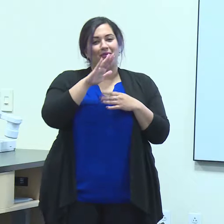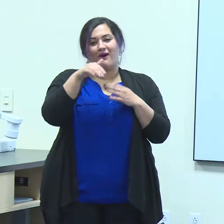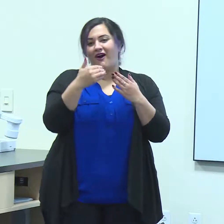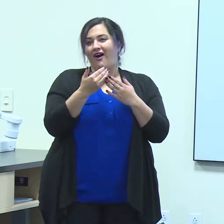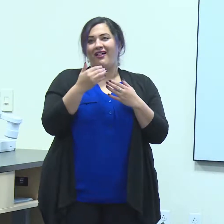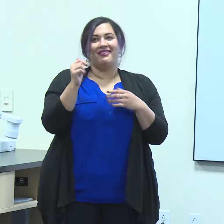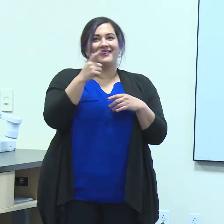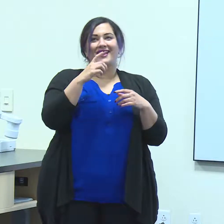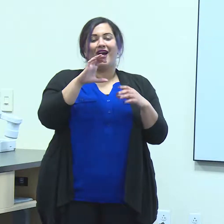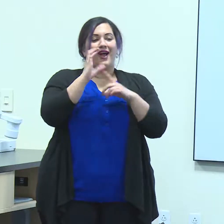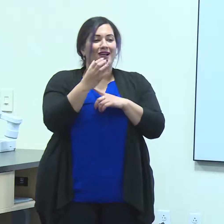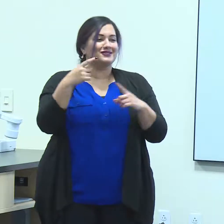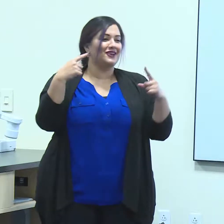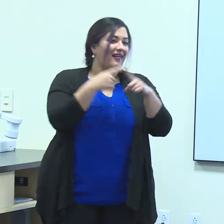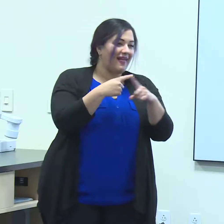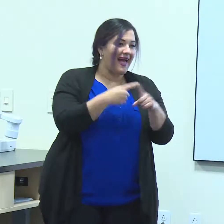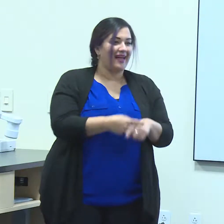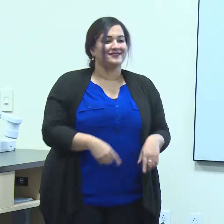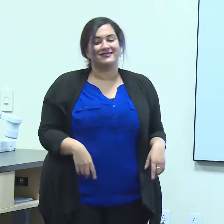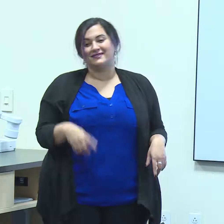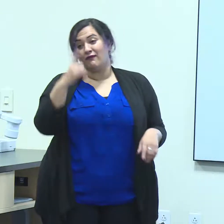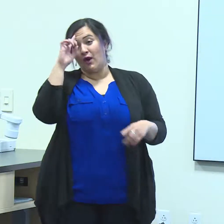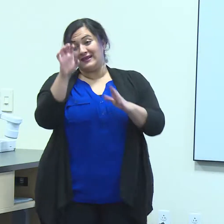went through all the culture clashes.